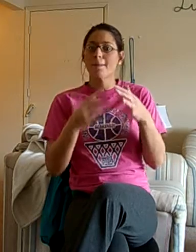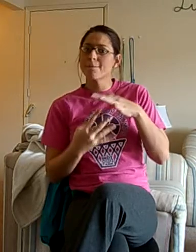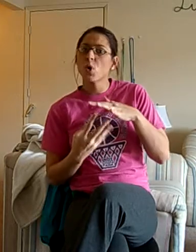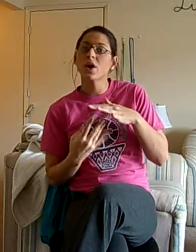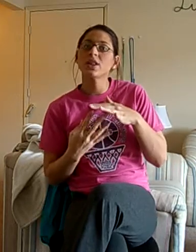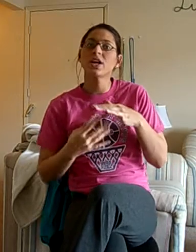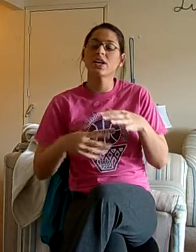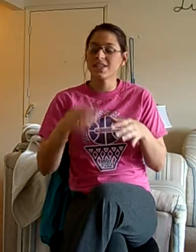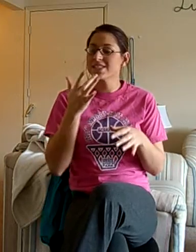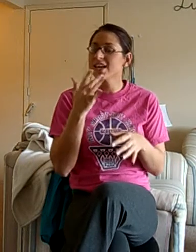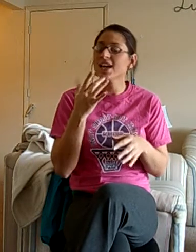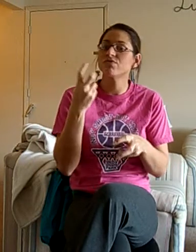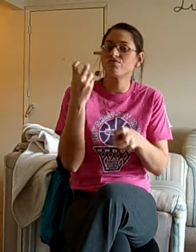hardness, electrical conductivity,